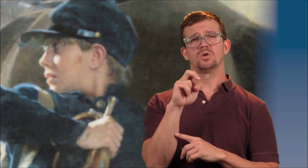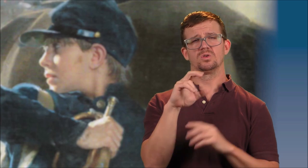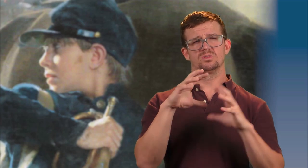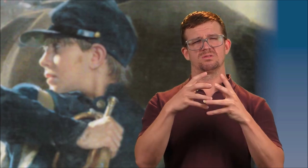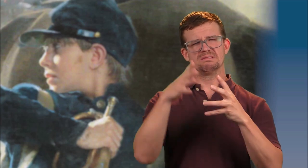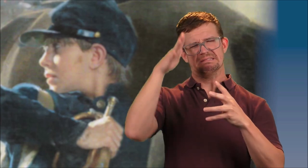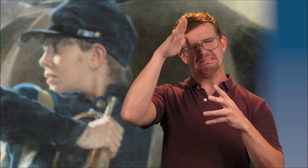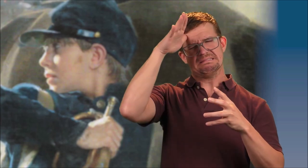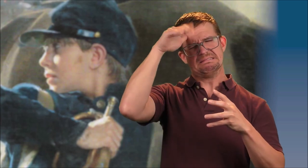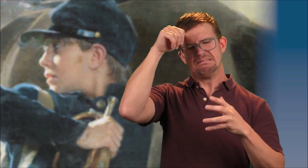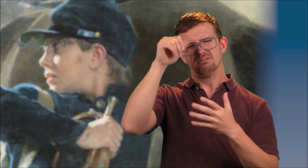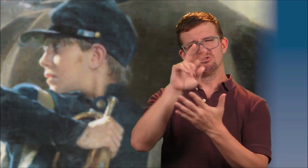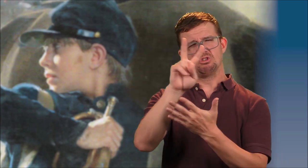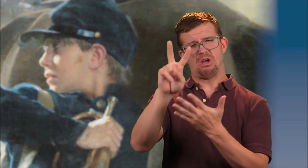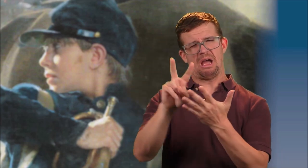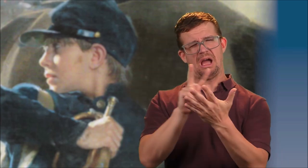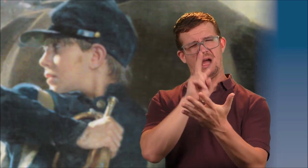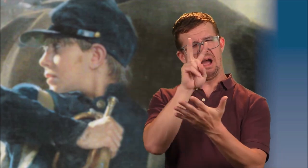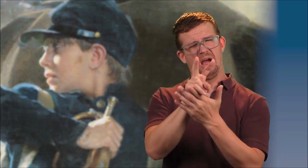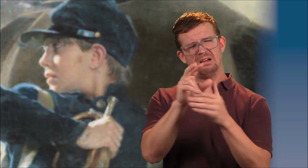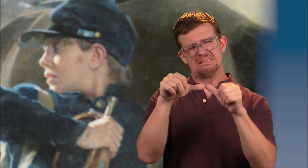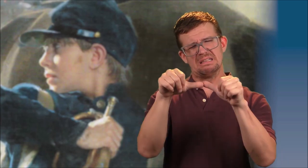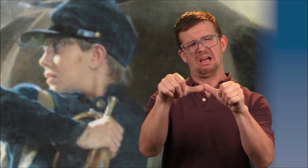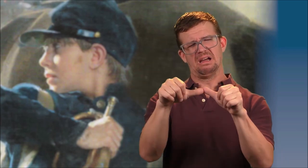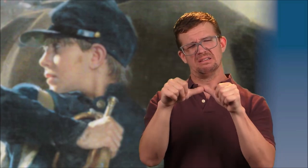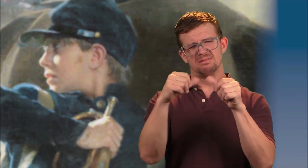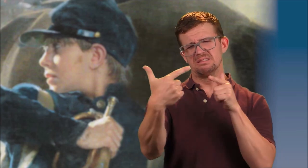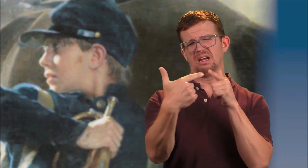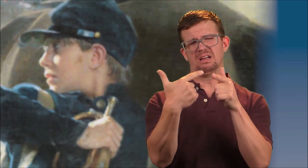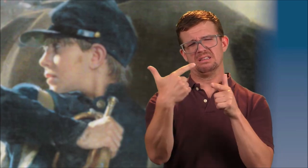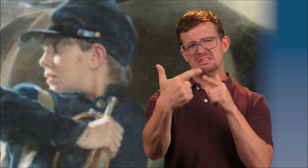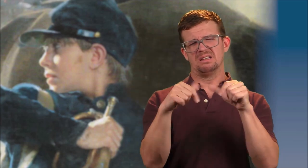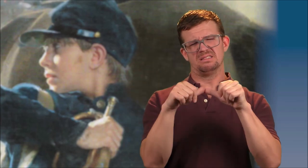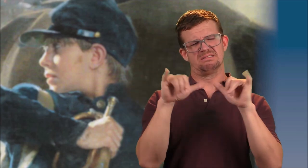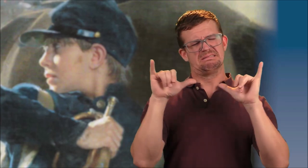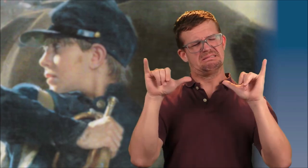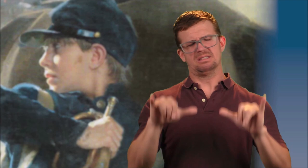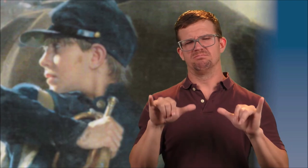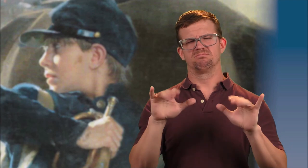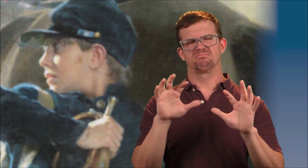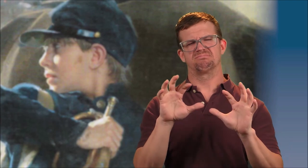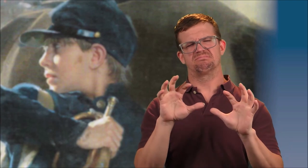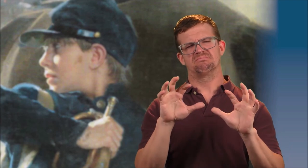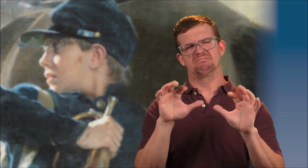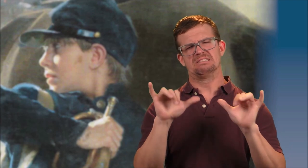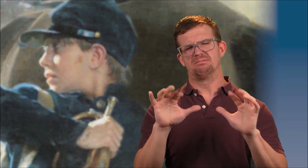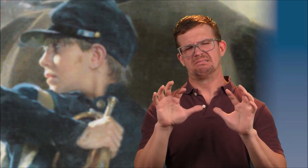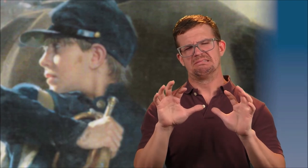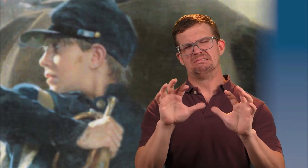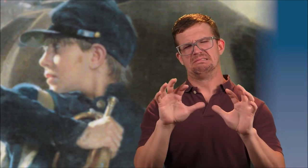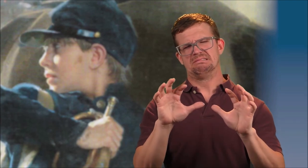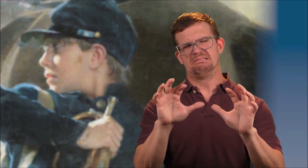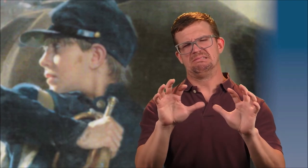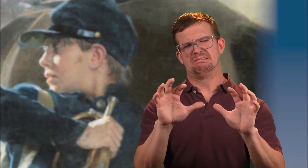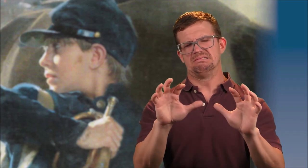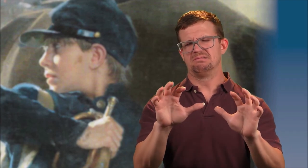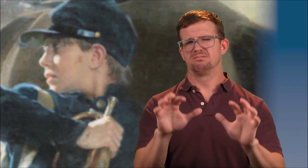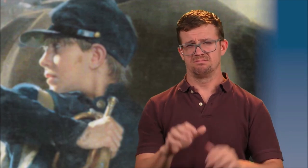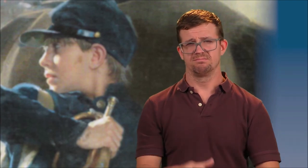The massive bombardment kept up nonstop from both sides for 2 deadly hours, but